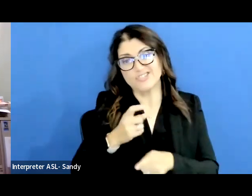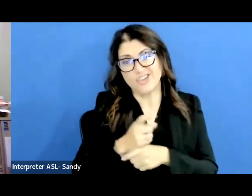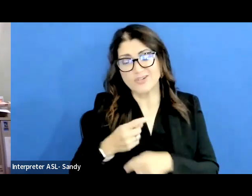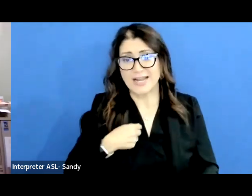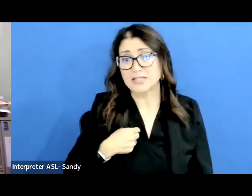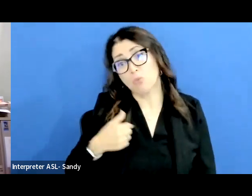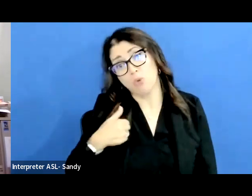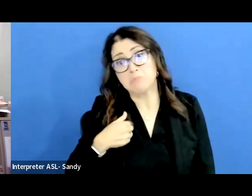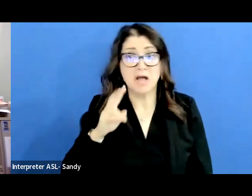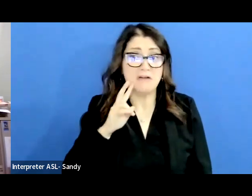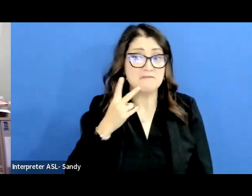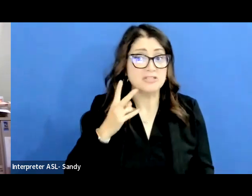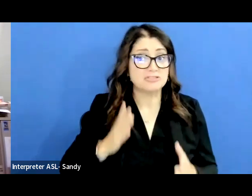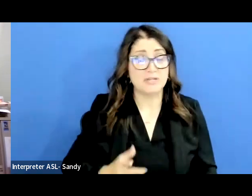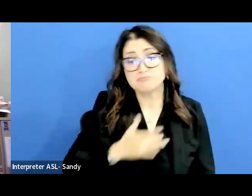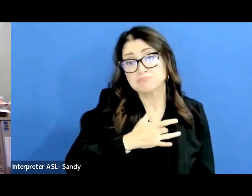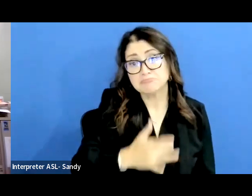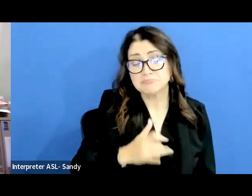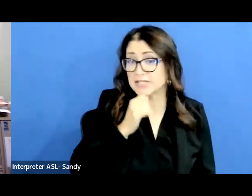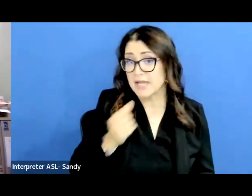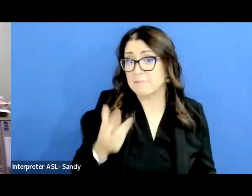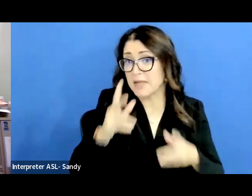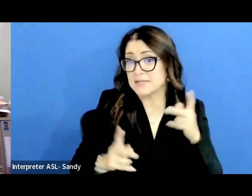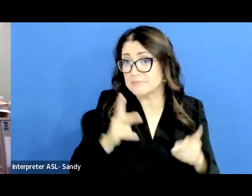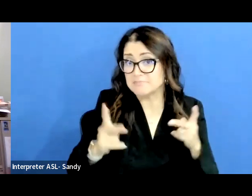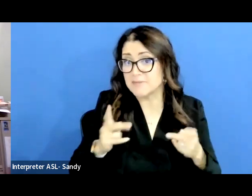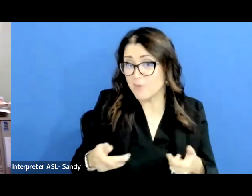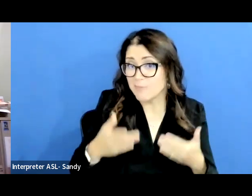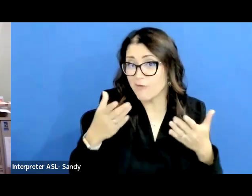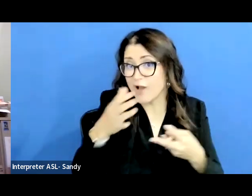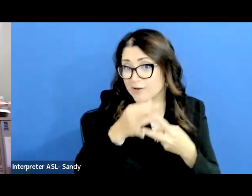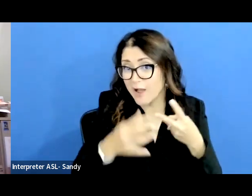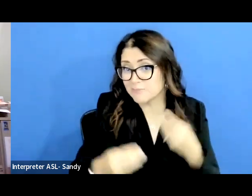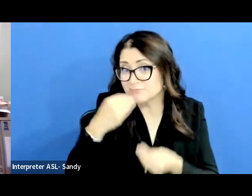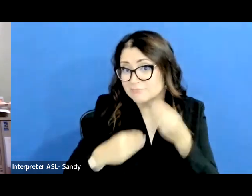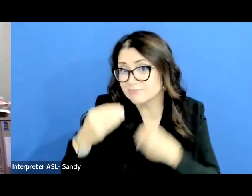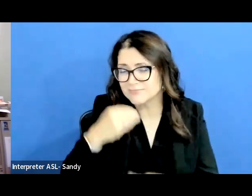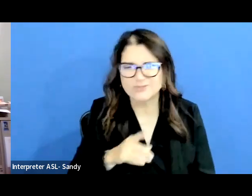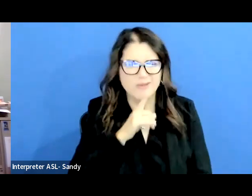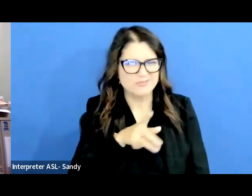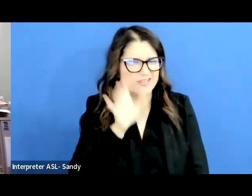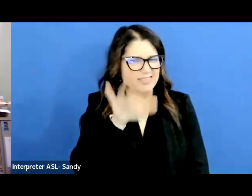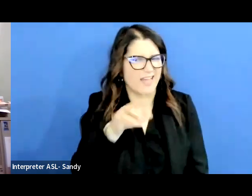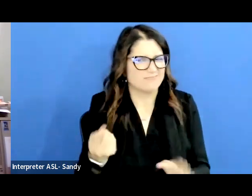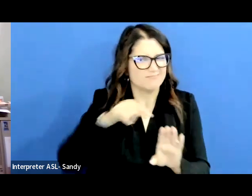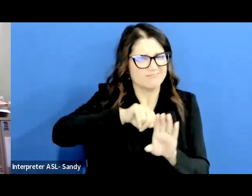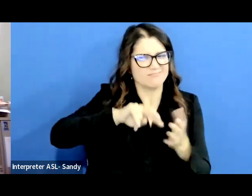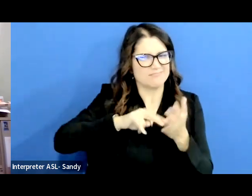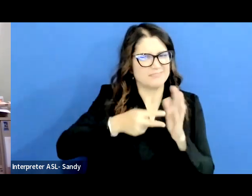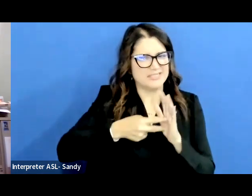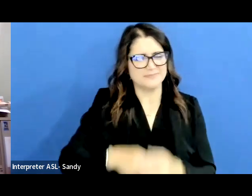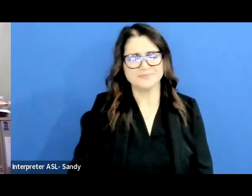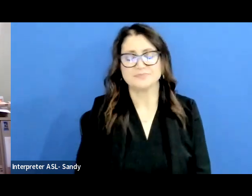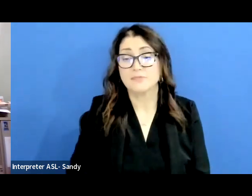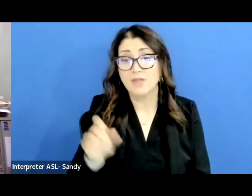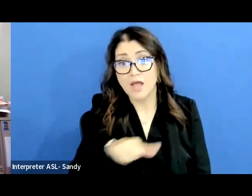that many places don't provide vegetarian options. So I was sure that was what he meant. Now, another challenge